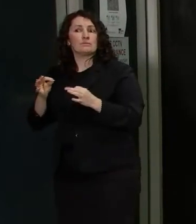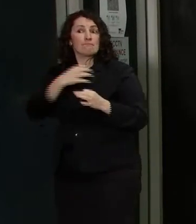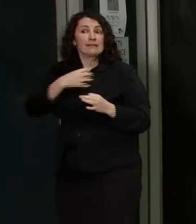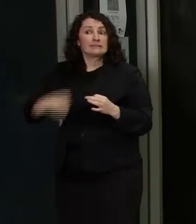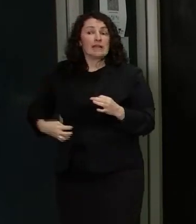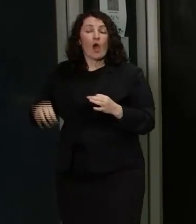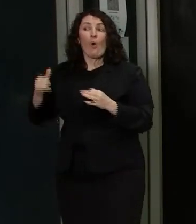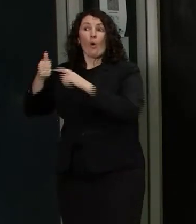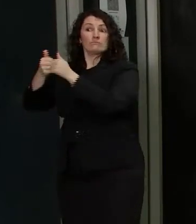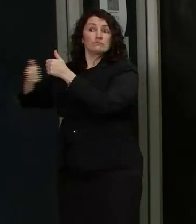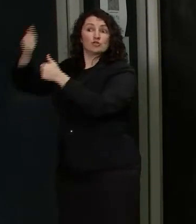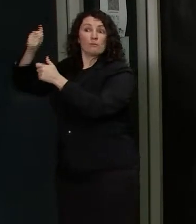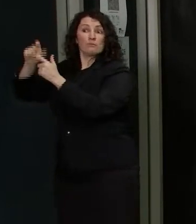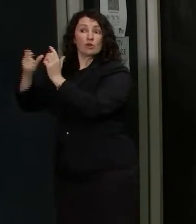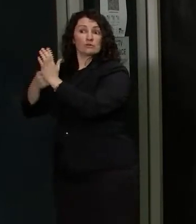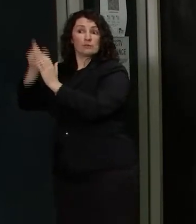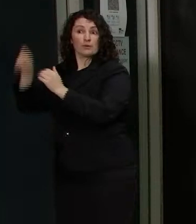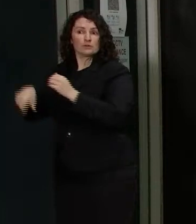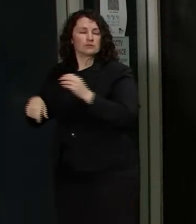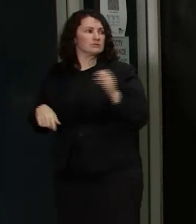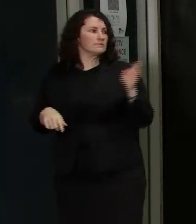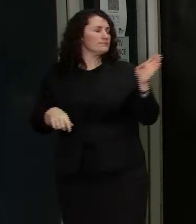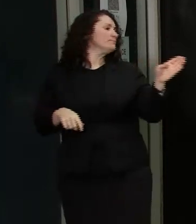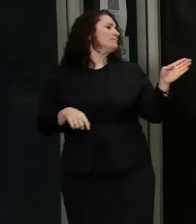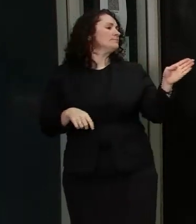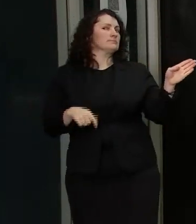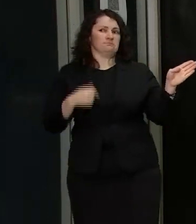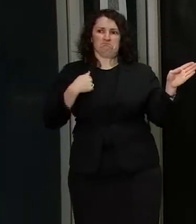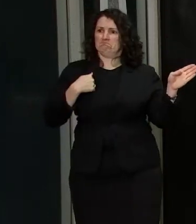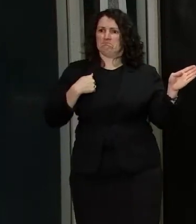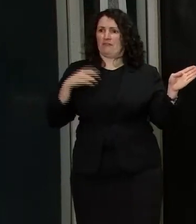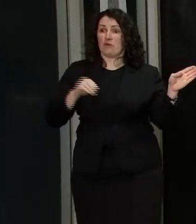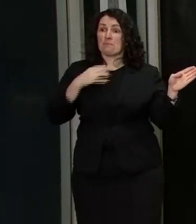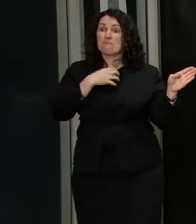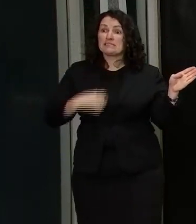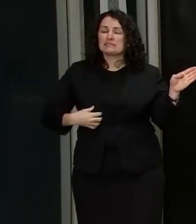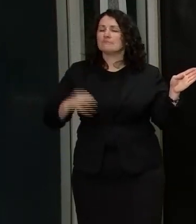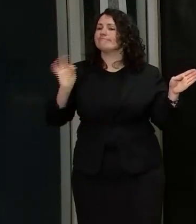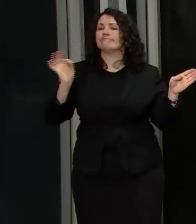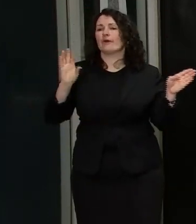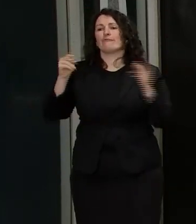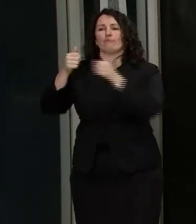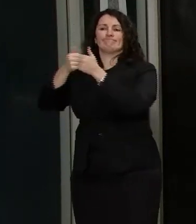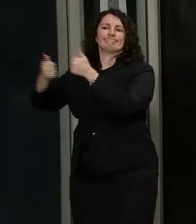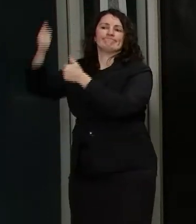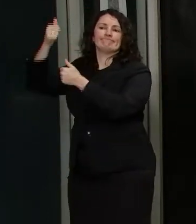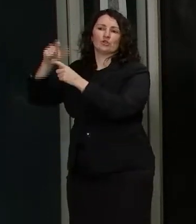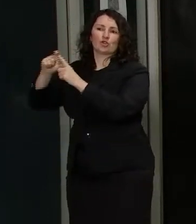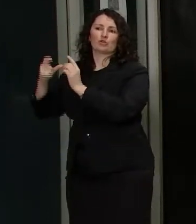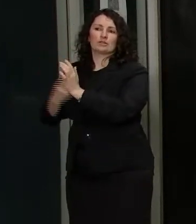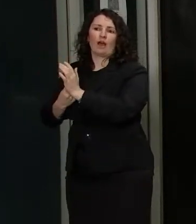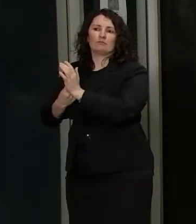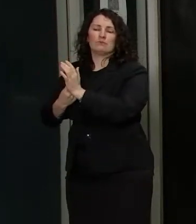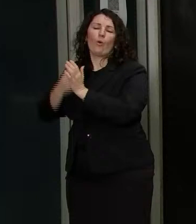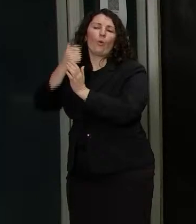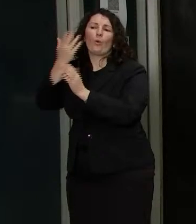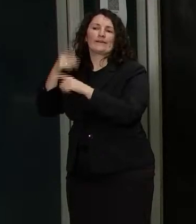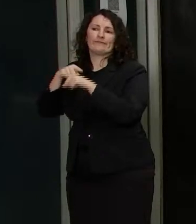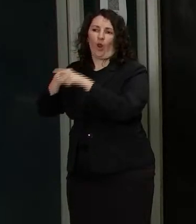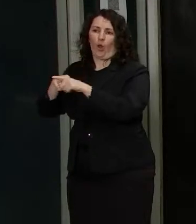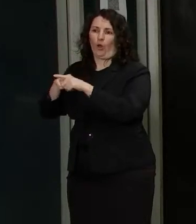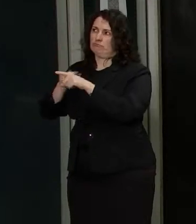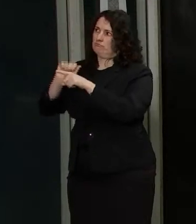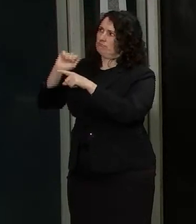As always, from the Chief Health Officer, from the public health team. You know, there was the clear